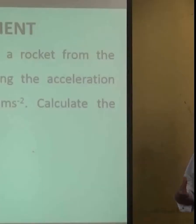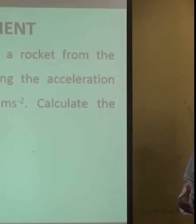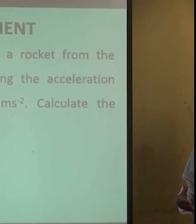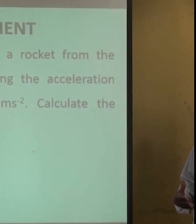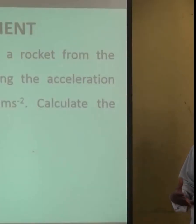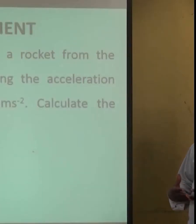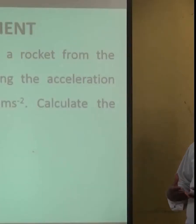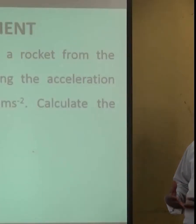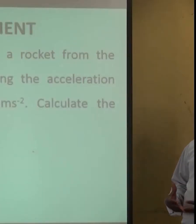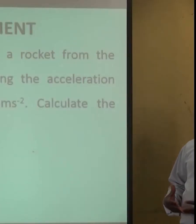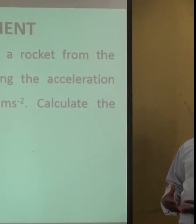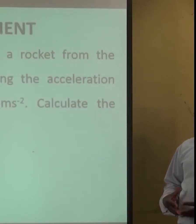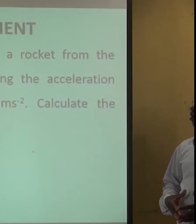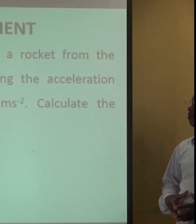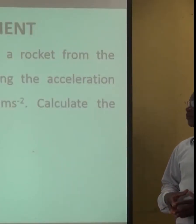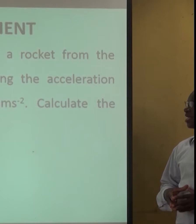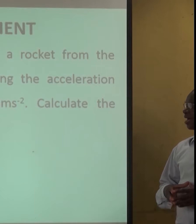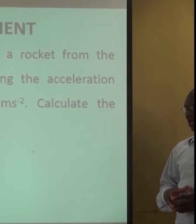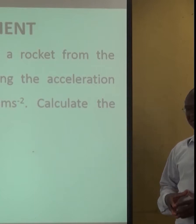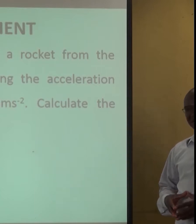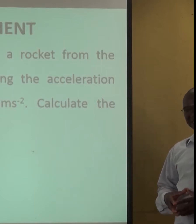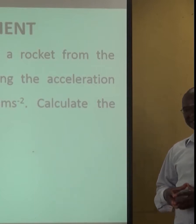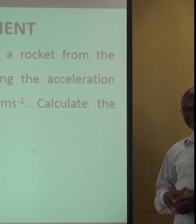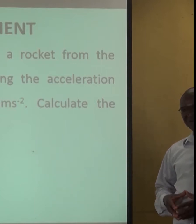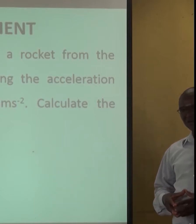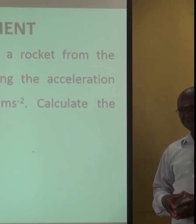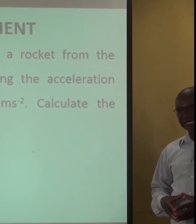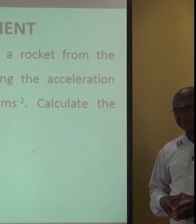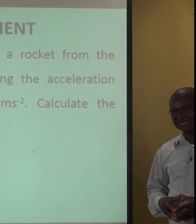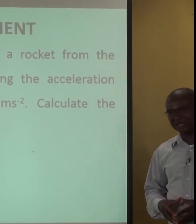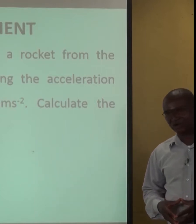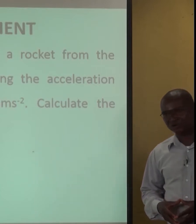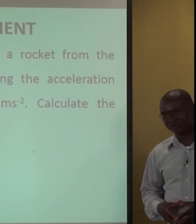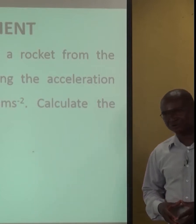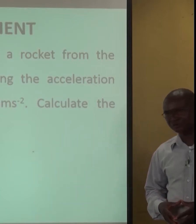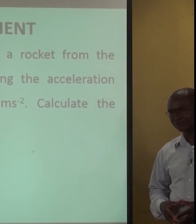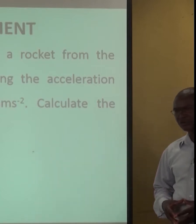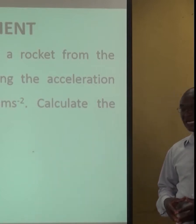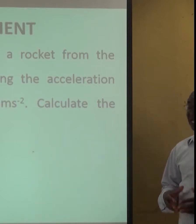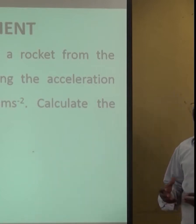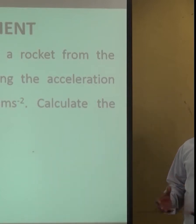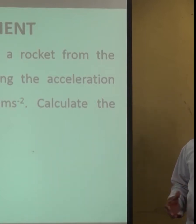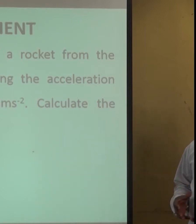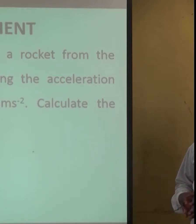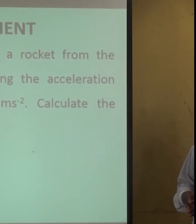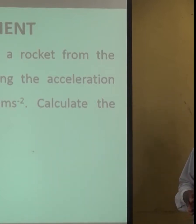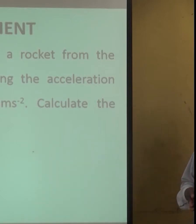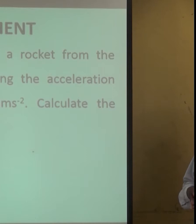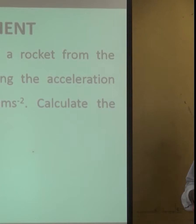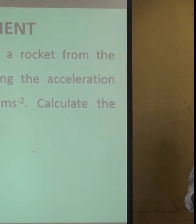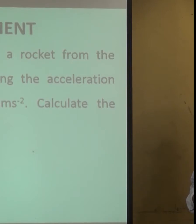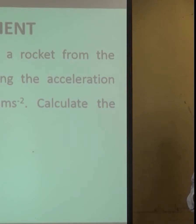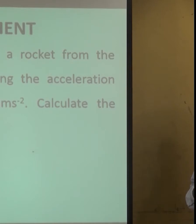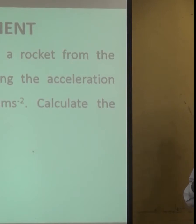the escape velocity of a rocket from the earth is 11 kilometers per second. Taking acceleration due